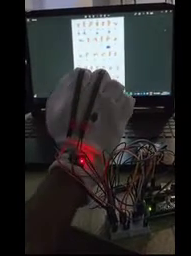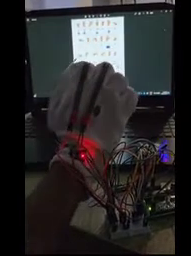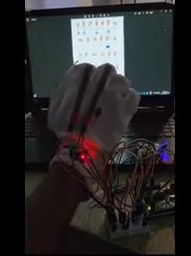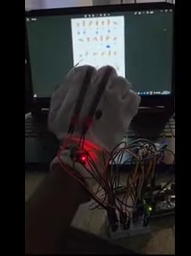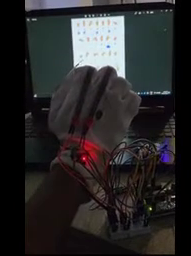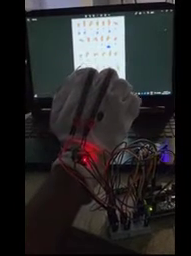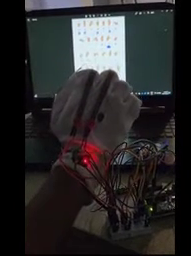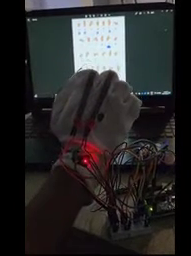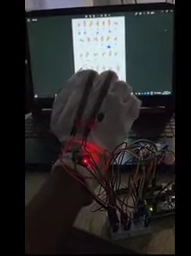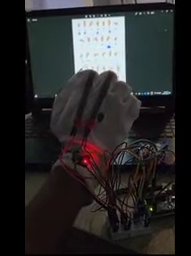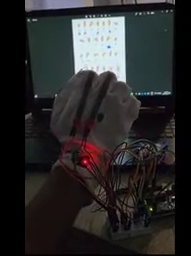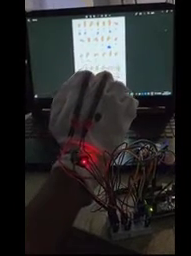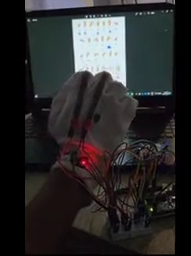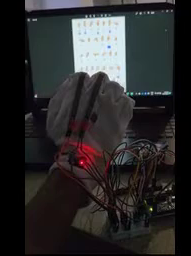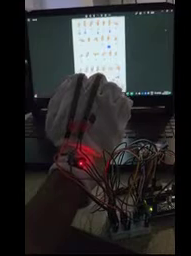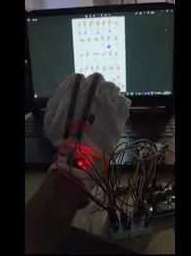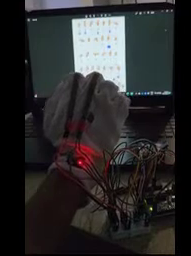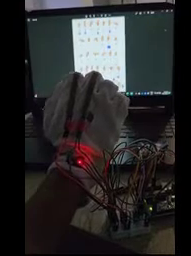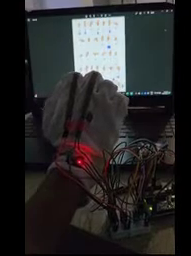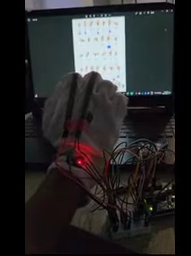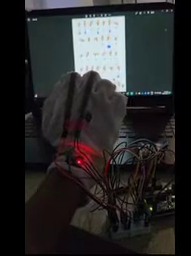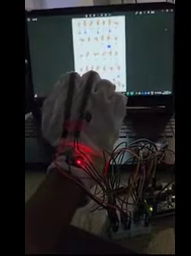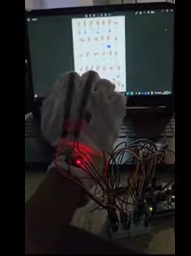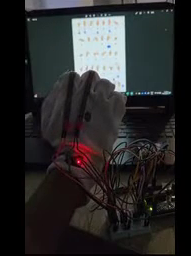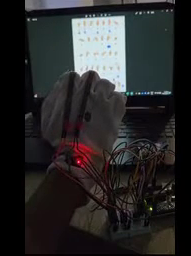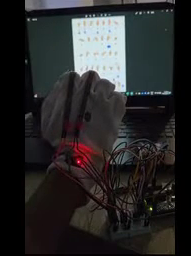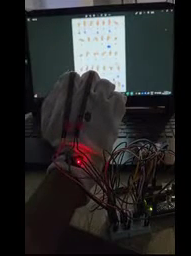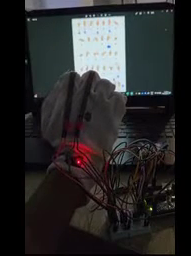If we do this, it should say A.